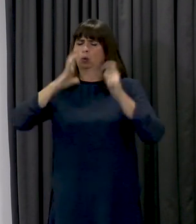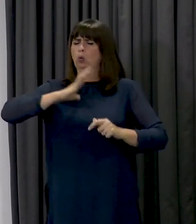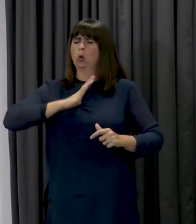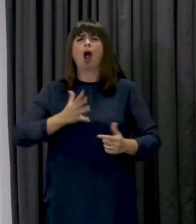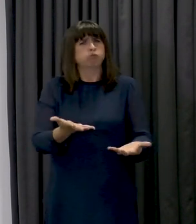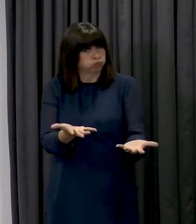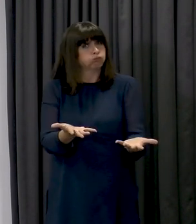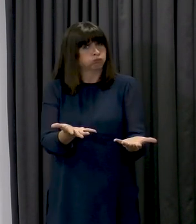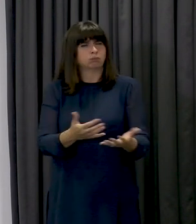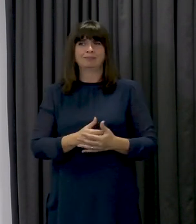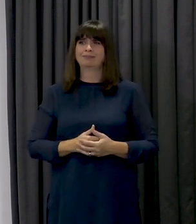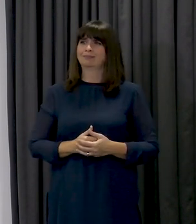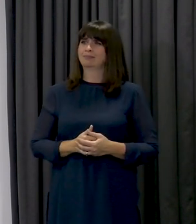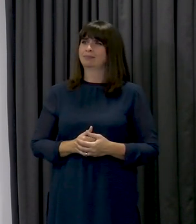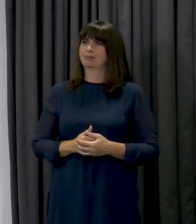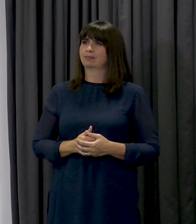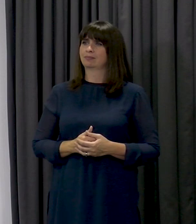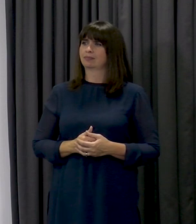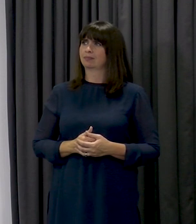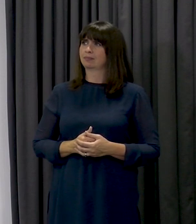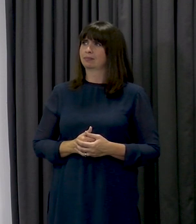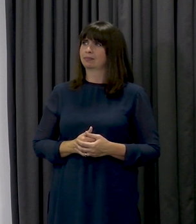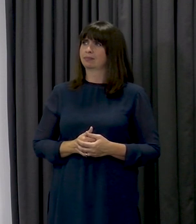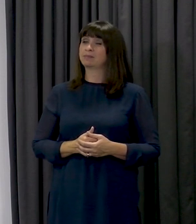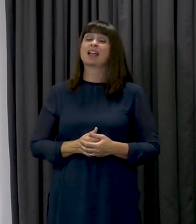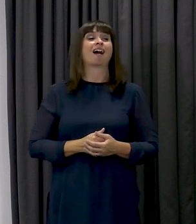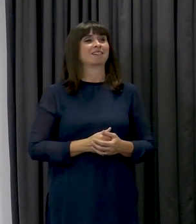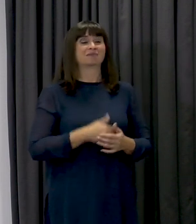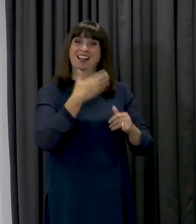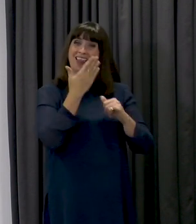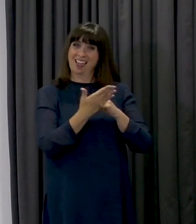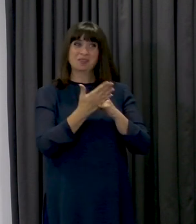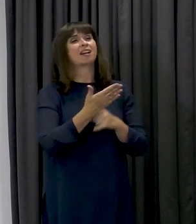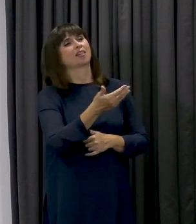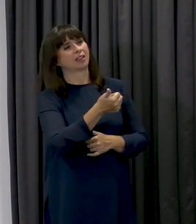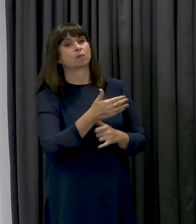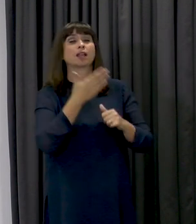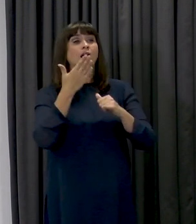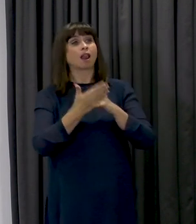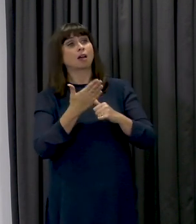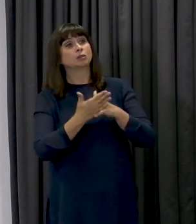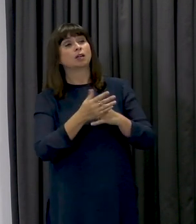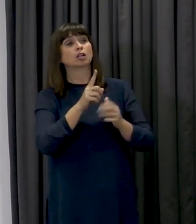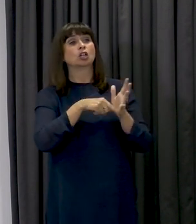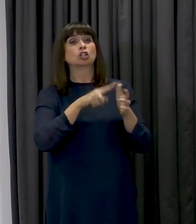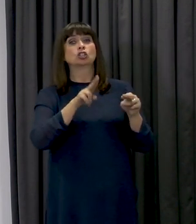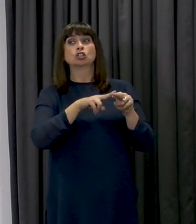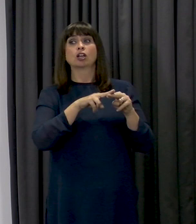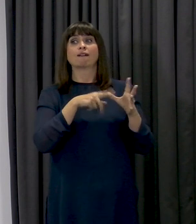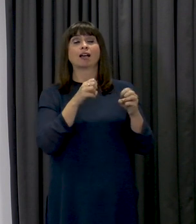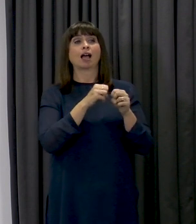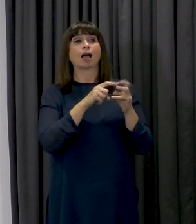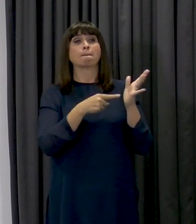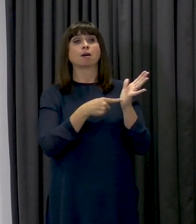so. Thank you. Oh, finally, thank you very much, Nathan. Finally, to Jeff Abbott at